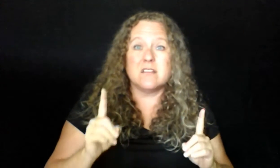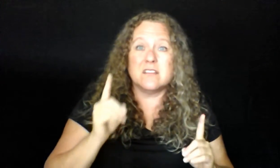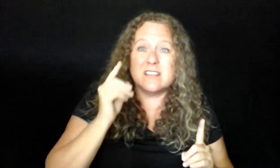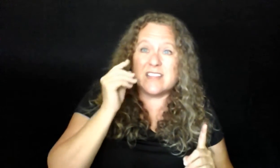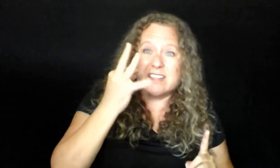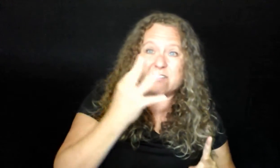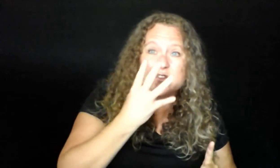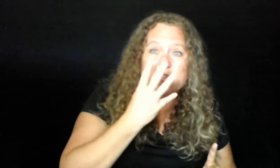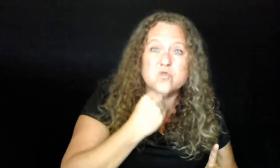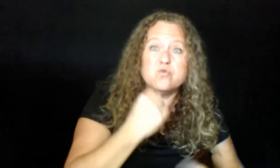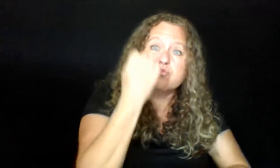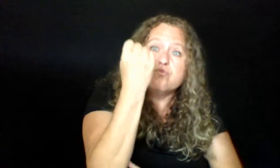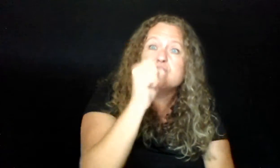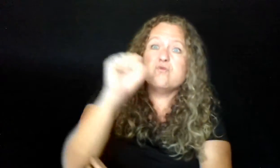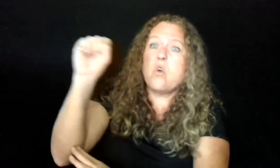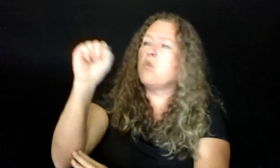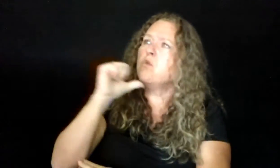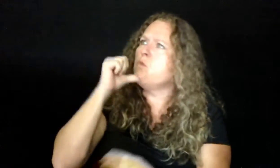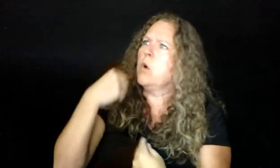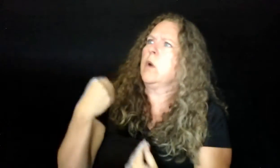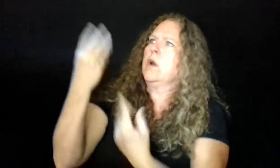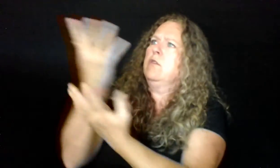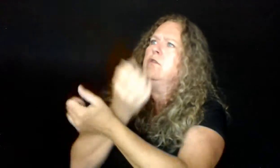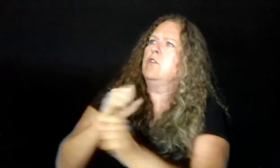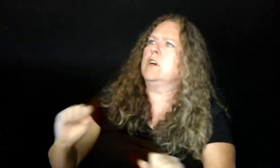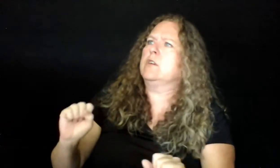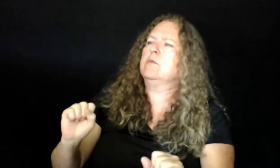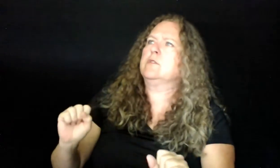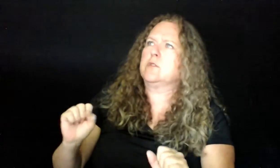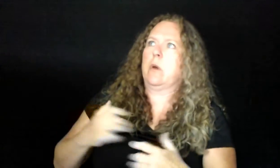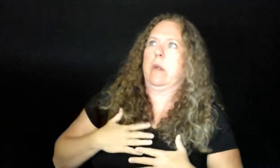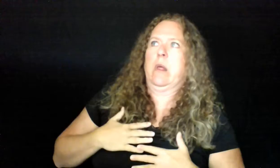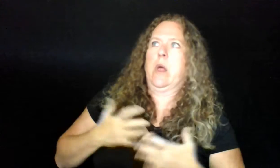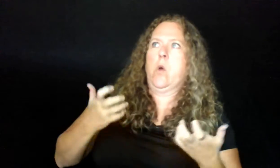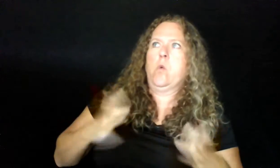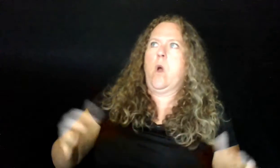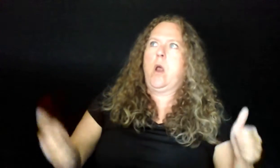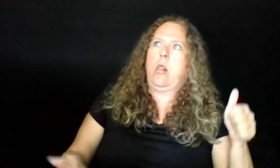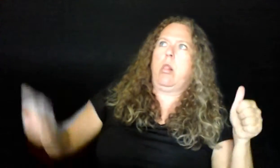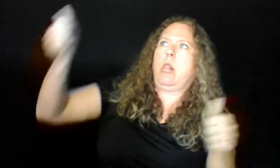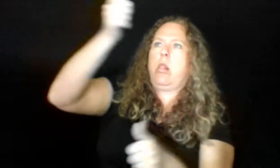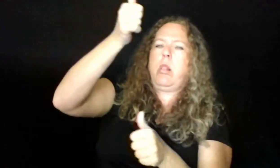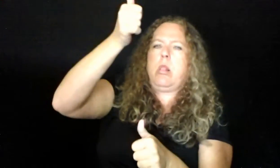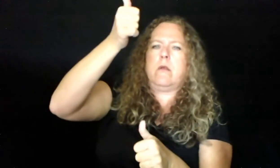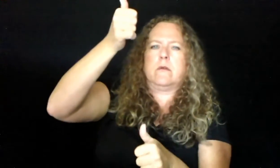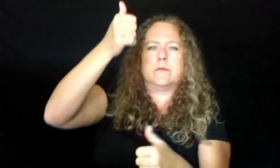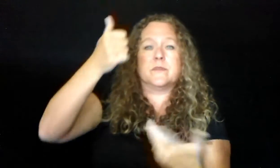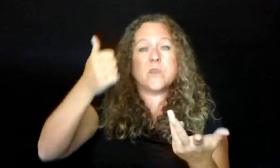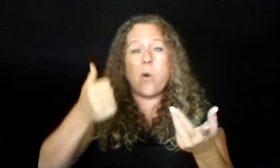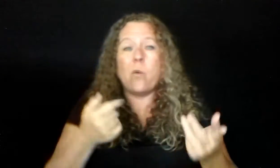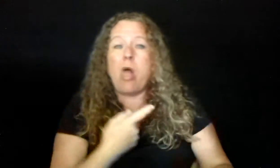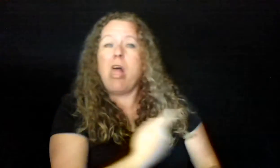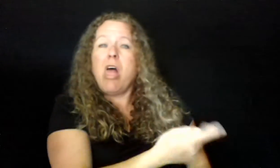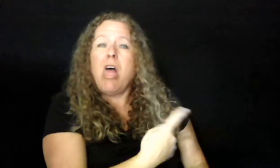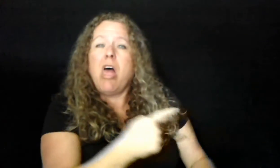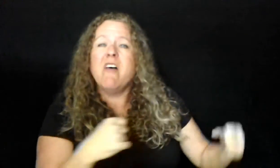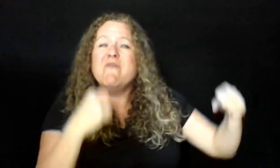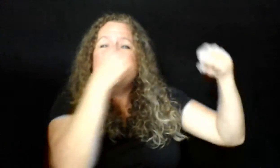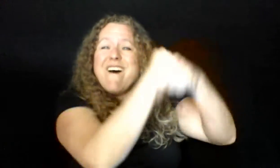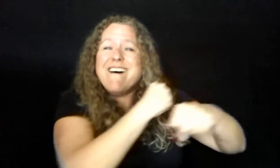freedom, right? Hence the fear of being subversive. Well, what happens when a fistfight breaks out? Well, the Jews don't have their own police force.